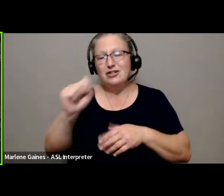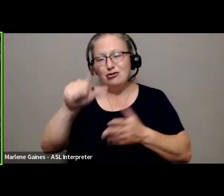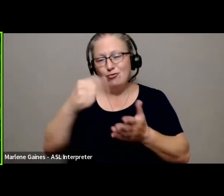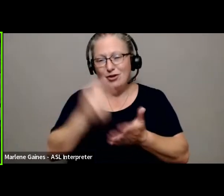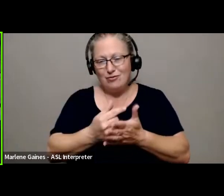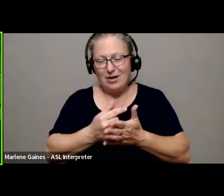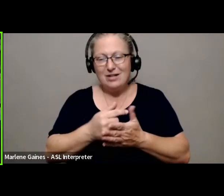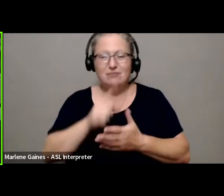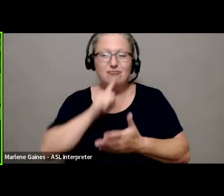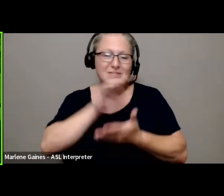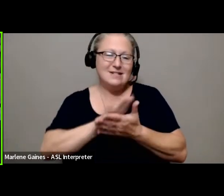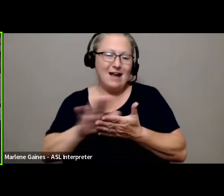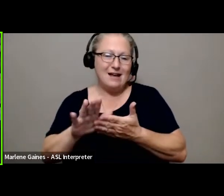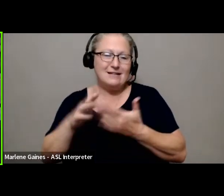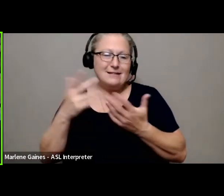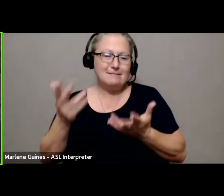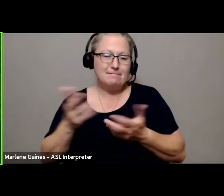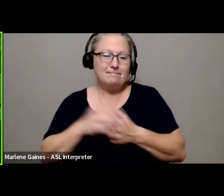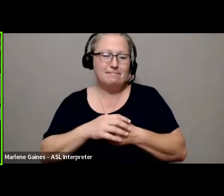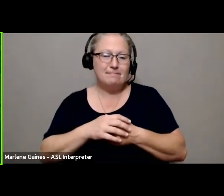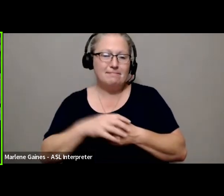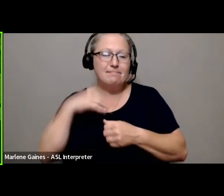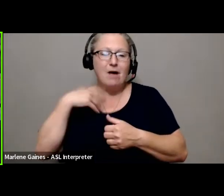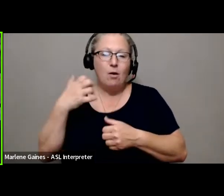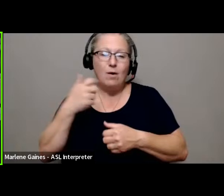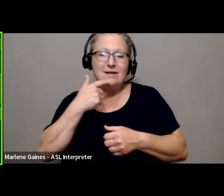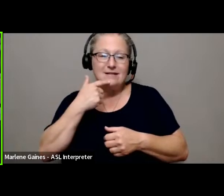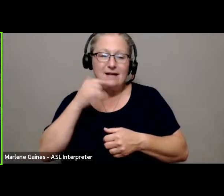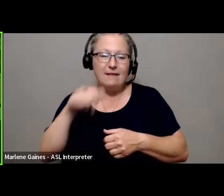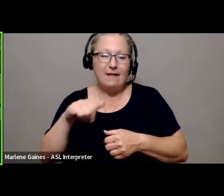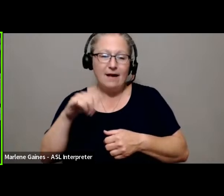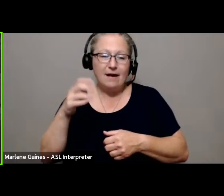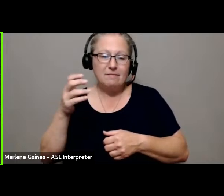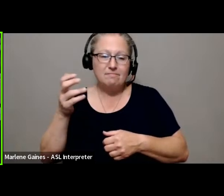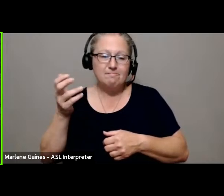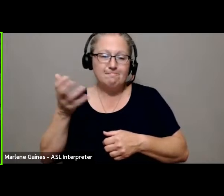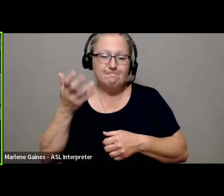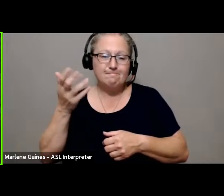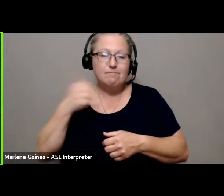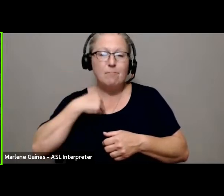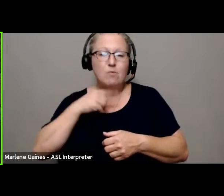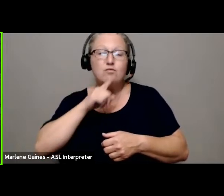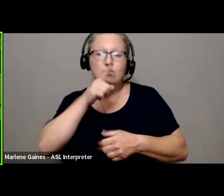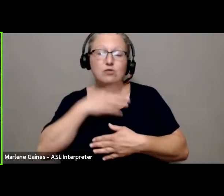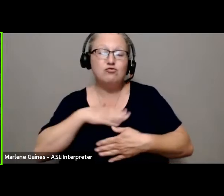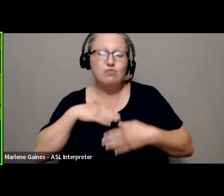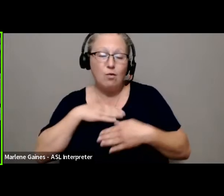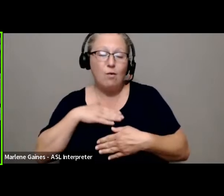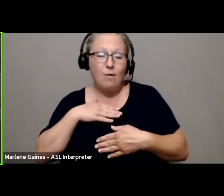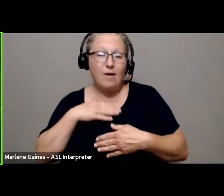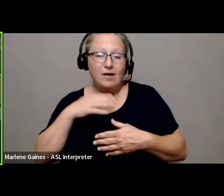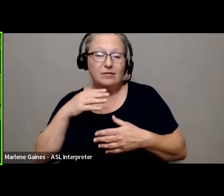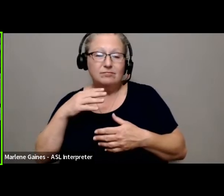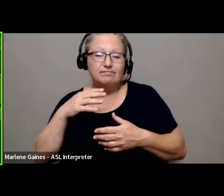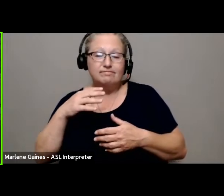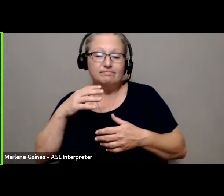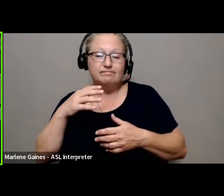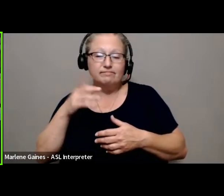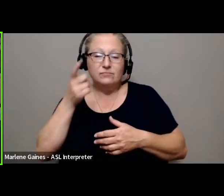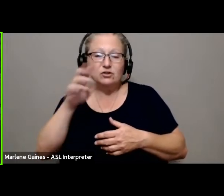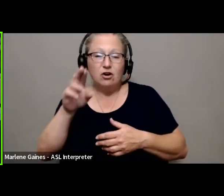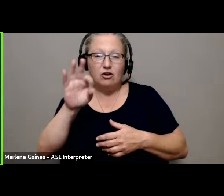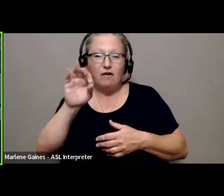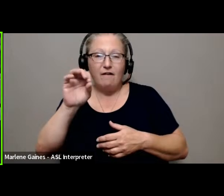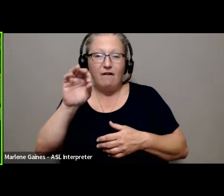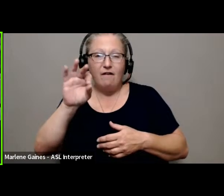graduation. It was really nice. I do want to say that I really enjoyed the Dr.